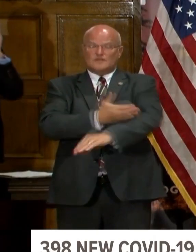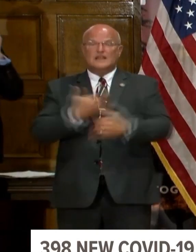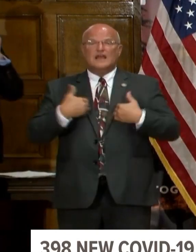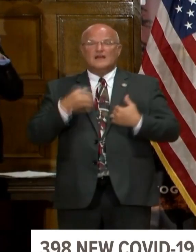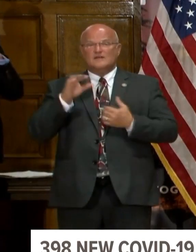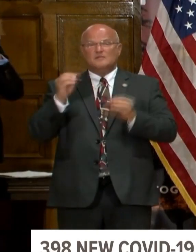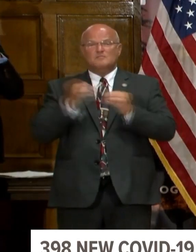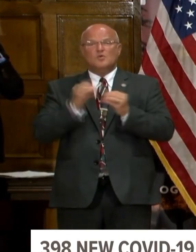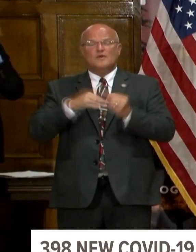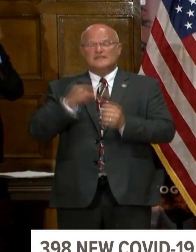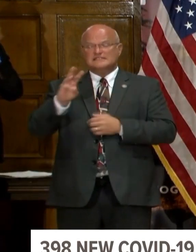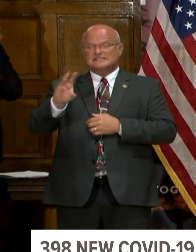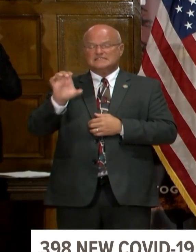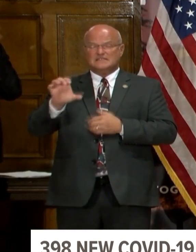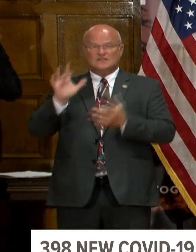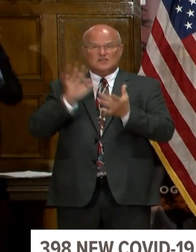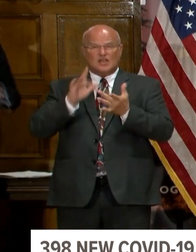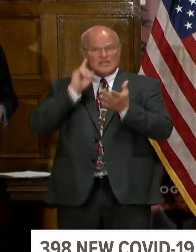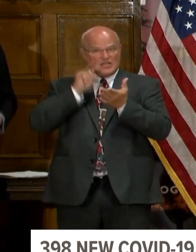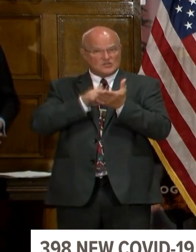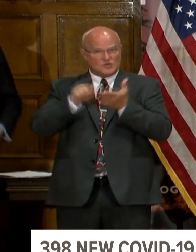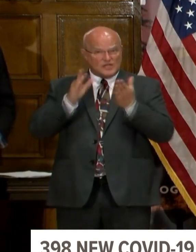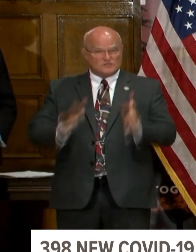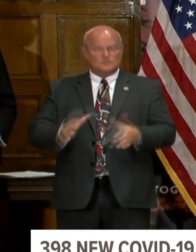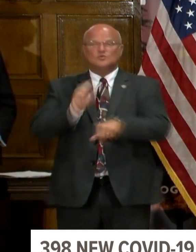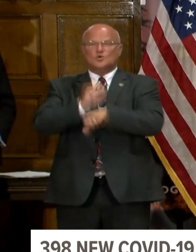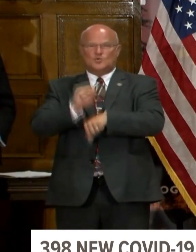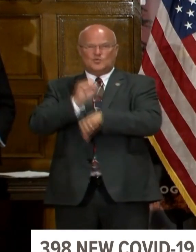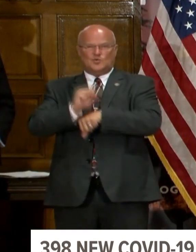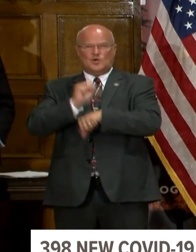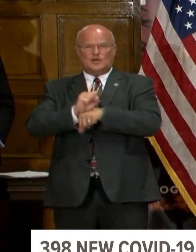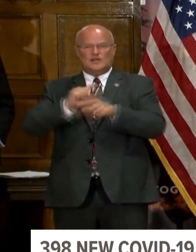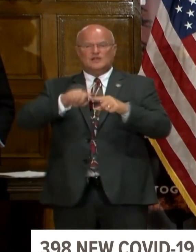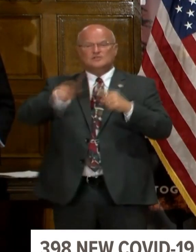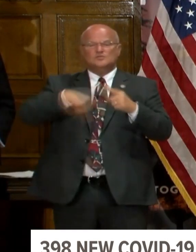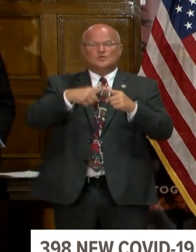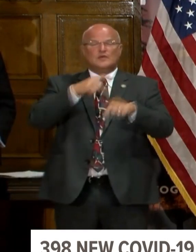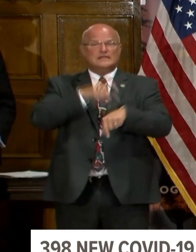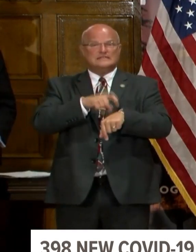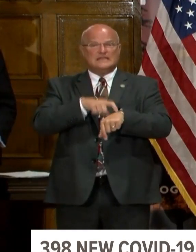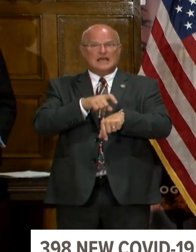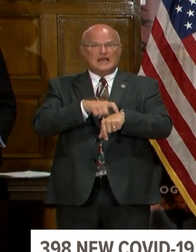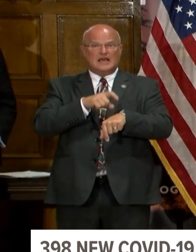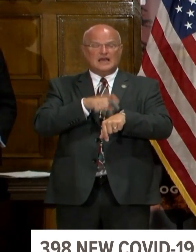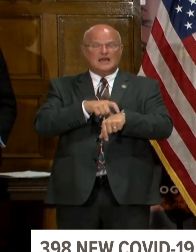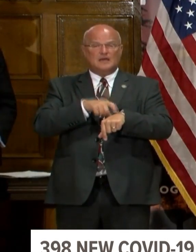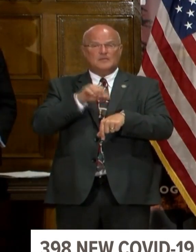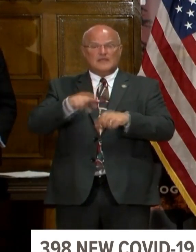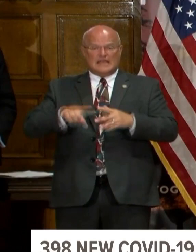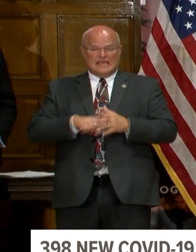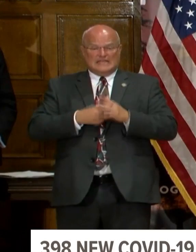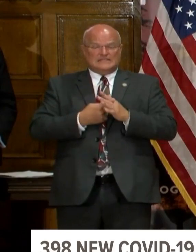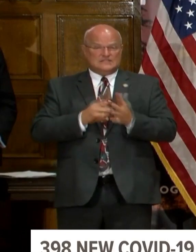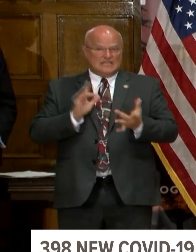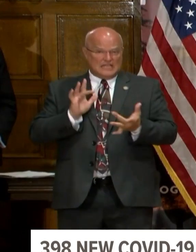over 600 contact tracers working, so the turnaround time between the time they